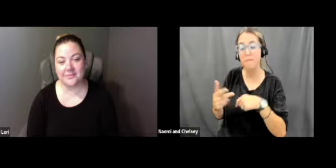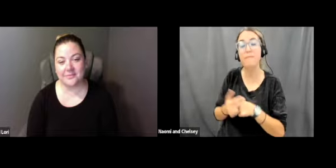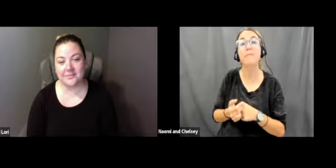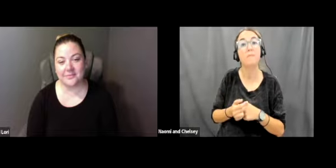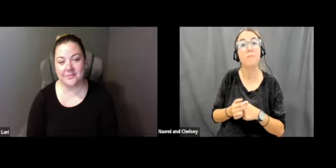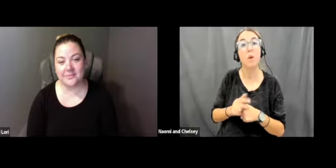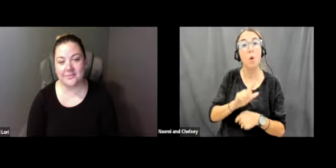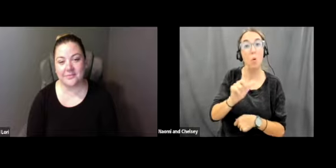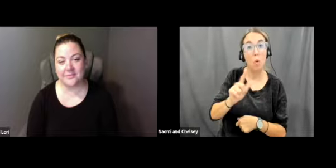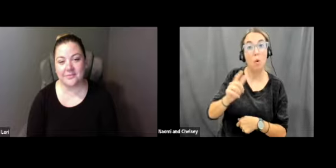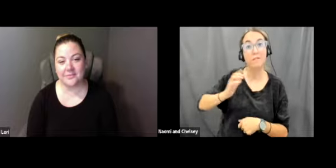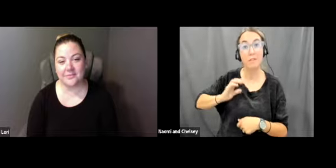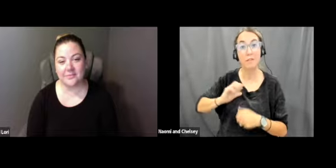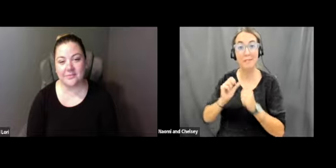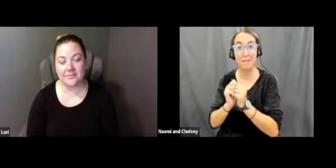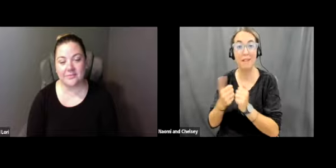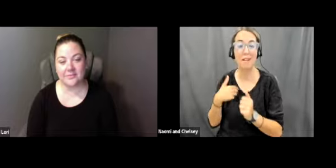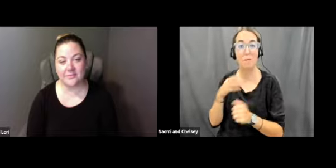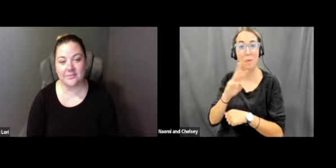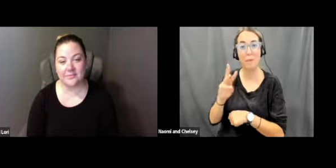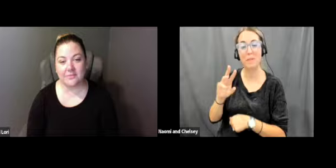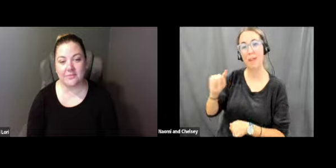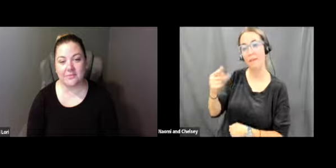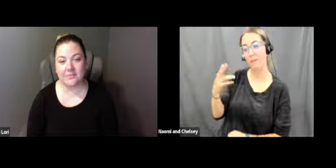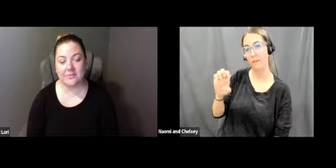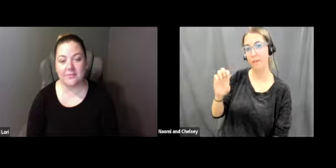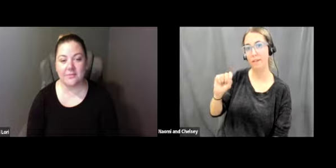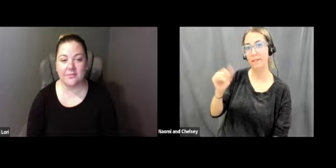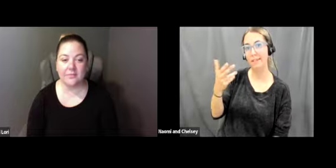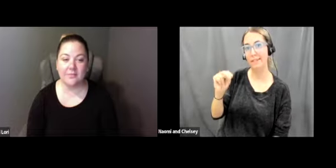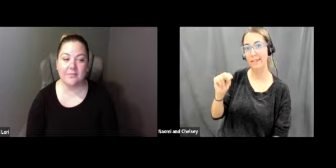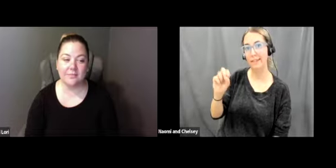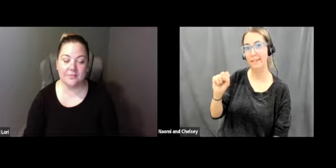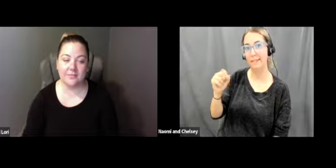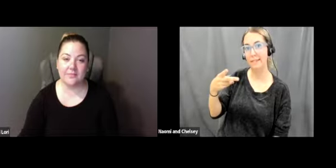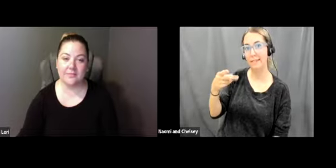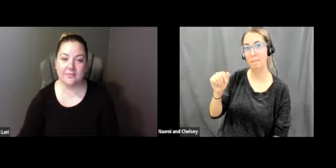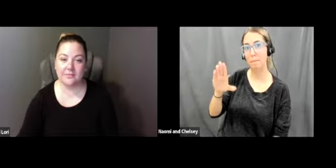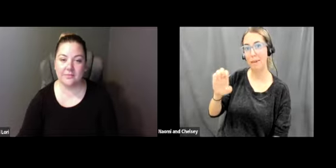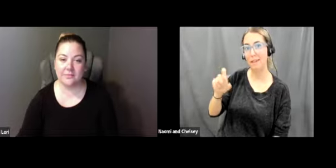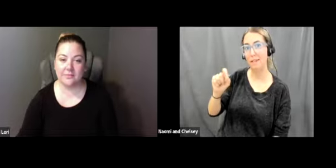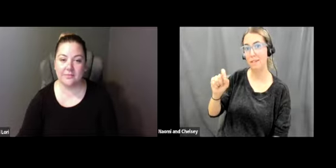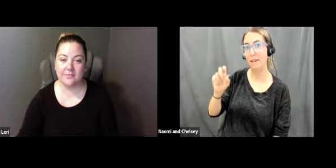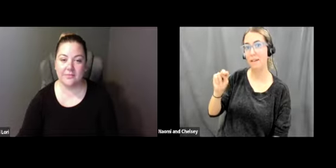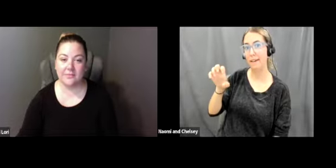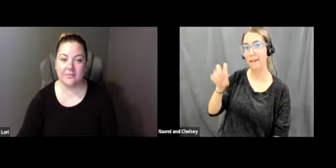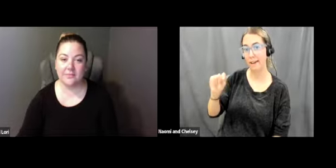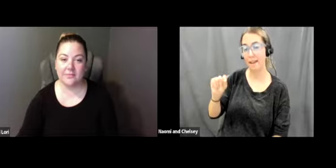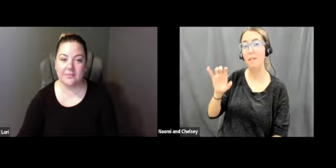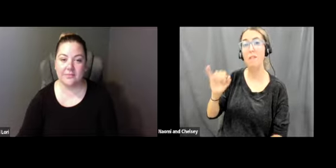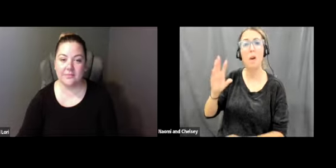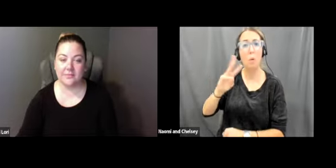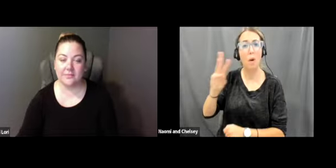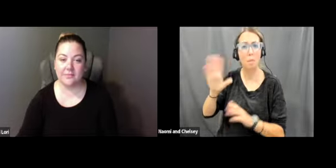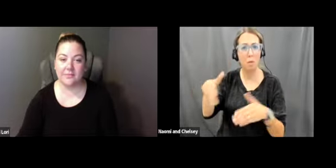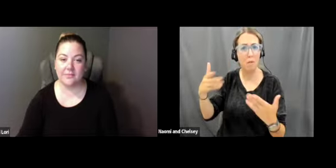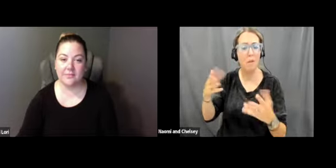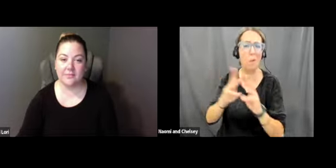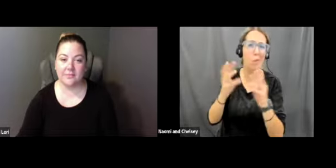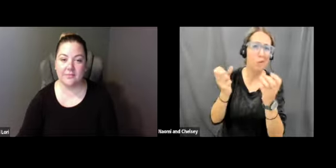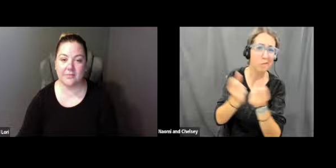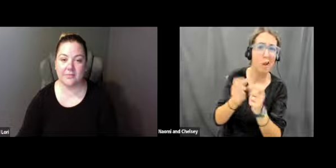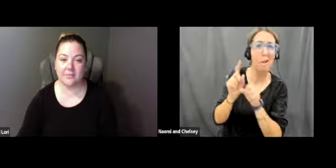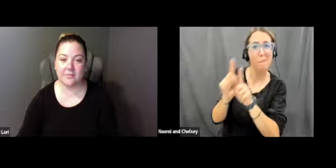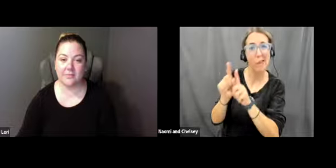online community where interpreters and students can collaborate and grow through mentoring, workshops, and deliberate practice